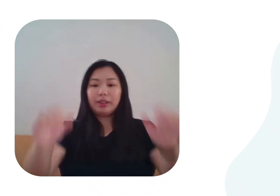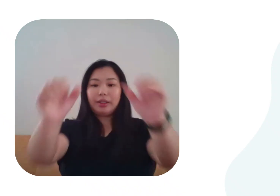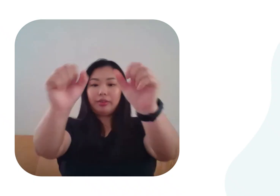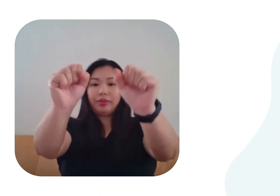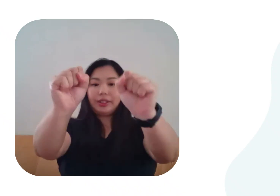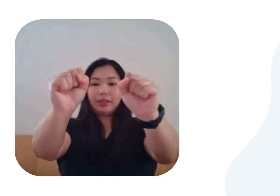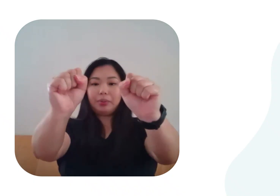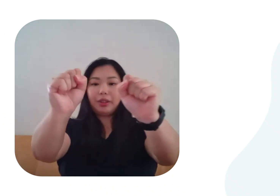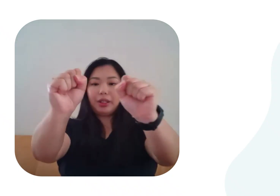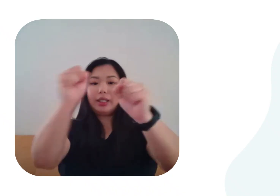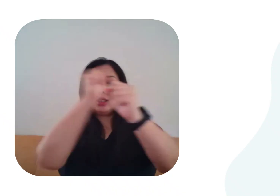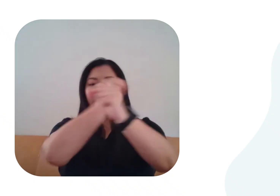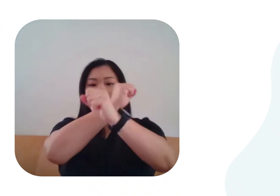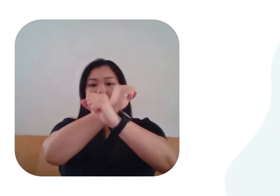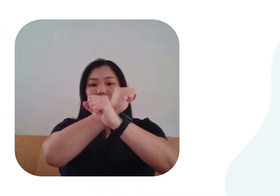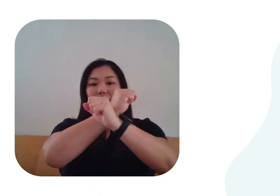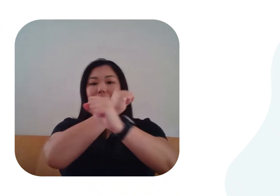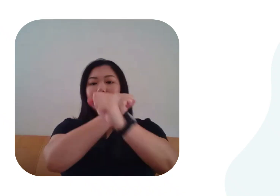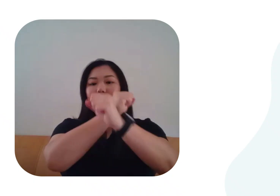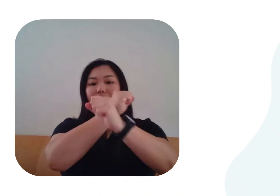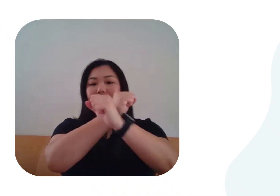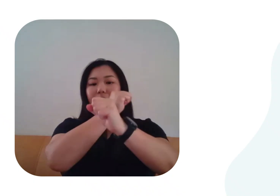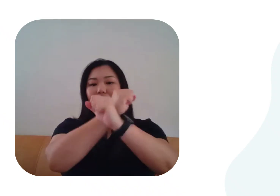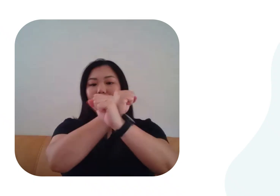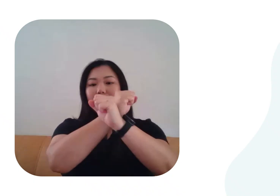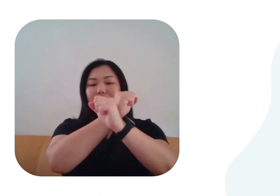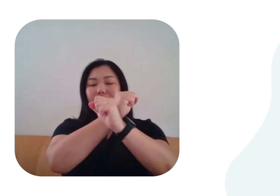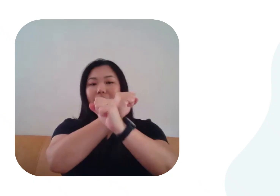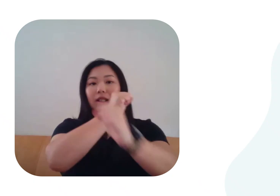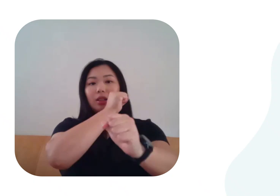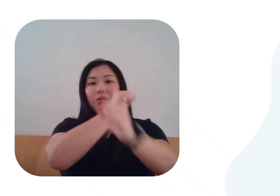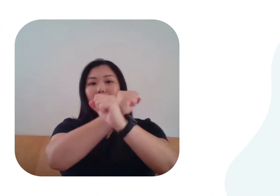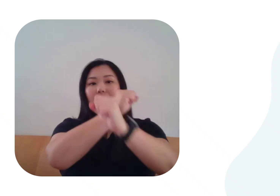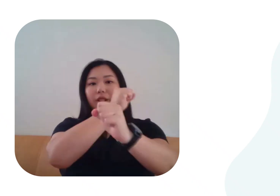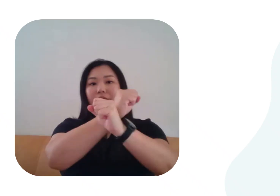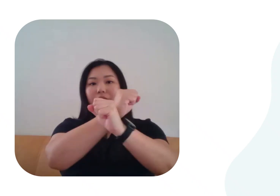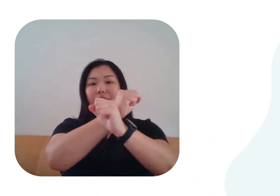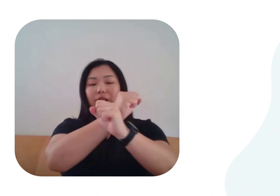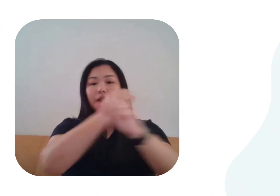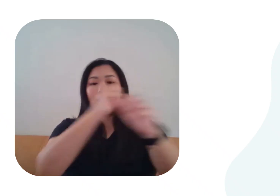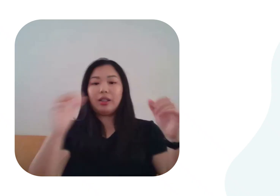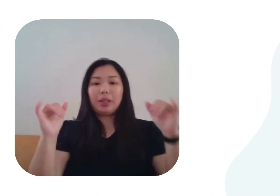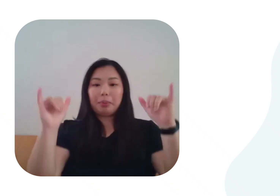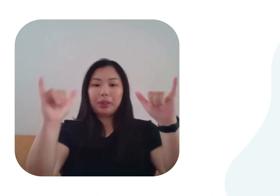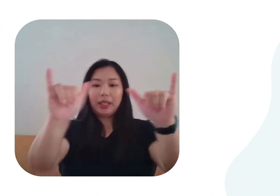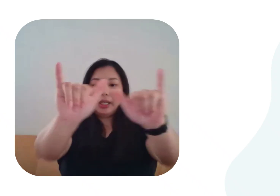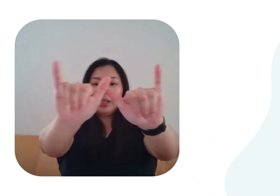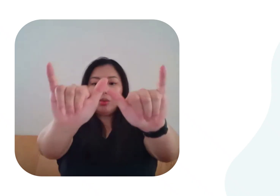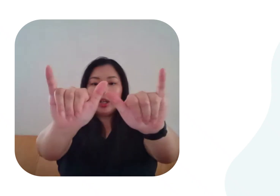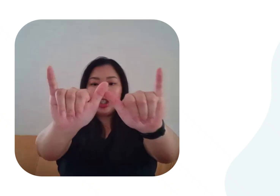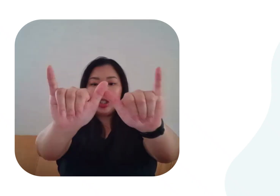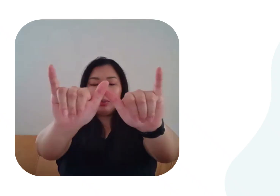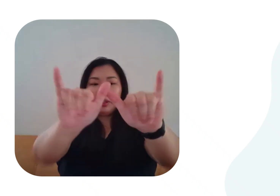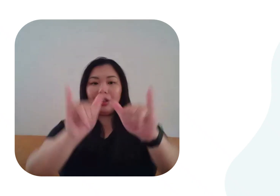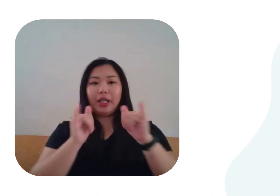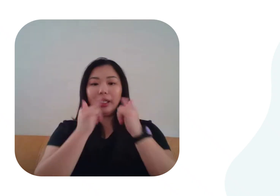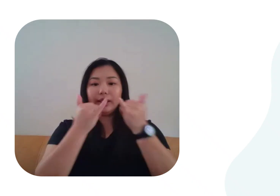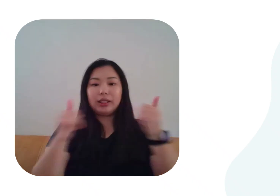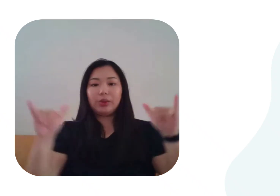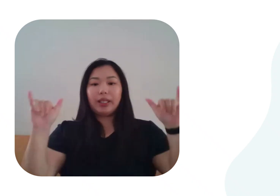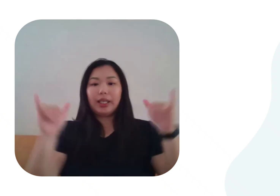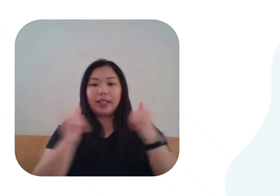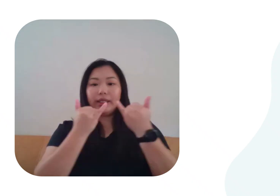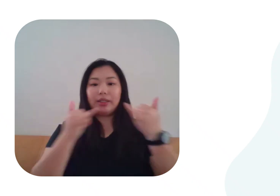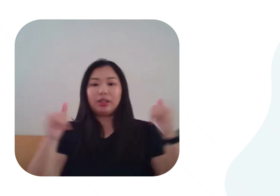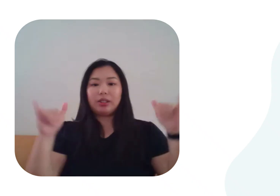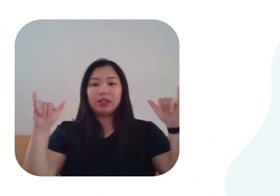Work, fists in both hands, cross your arms and tap twice. Work. Play, Y shape with your hands and